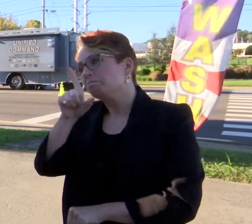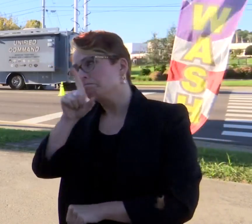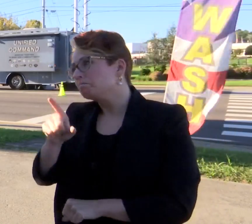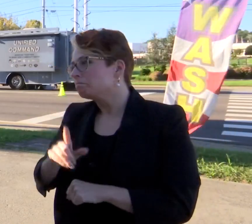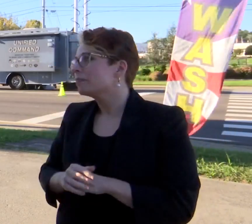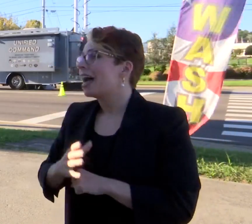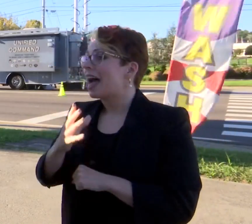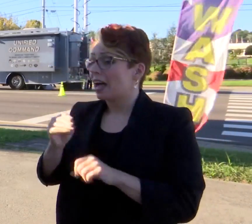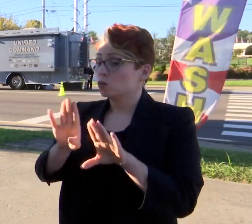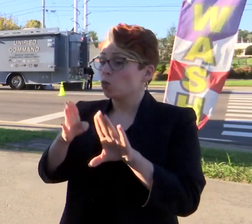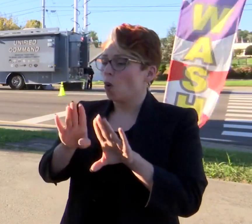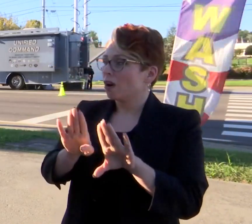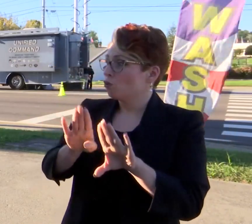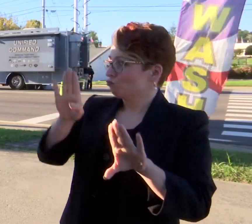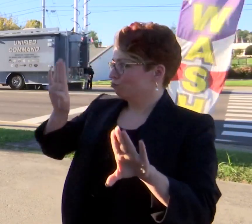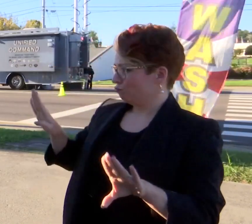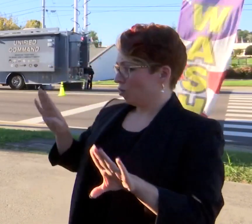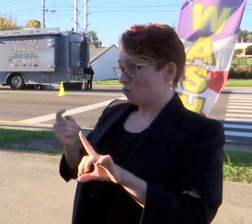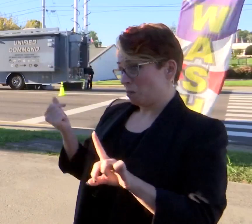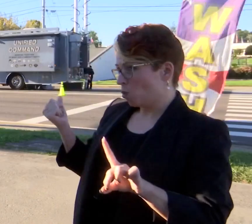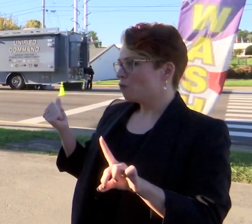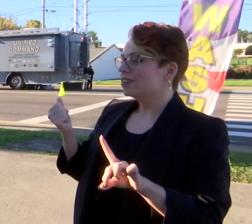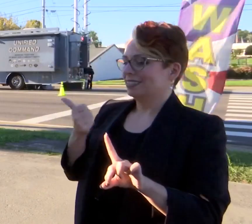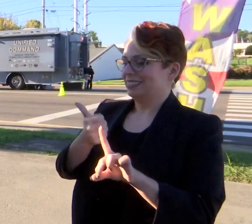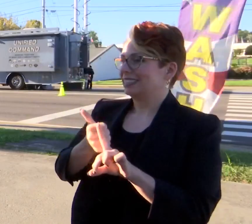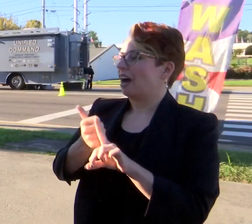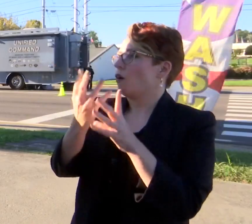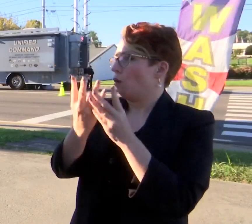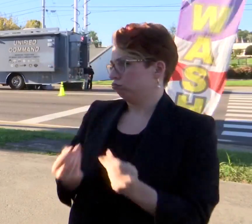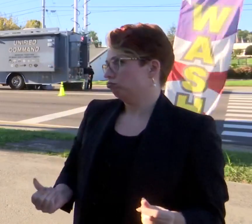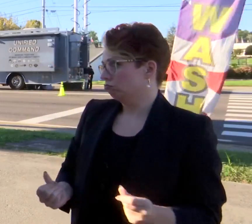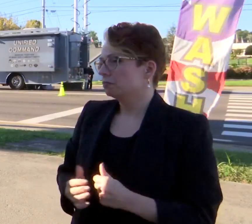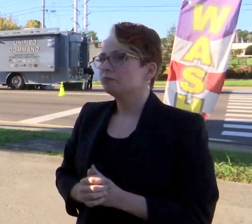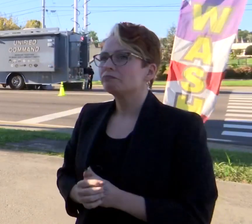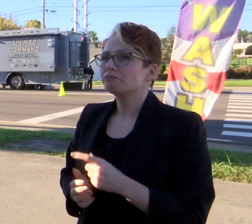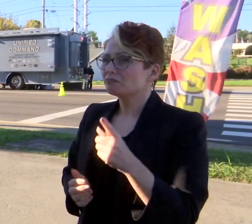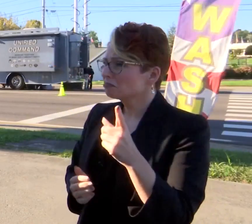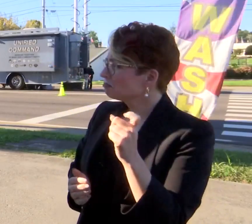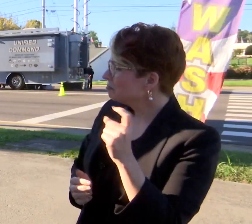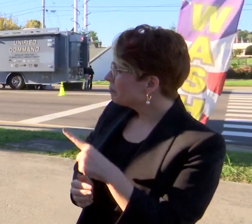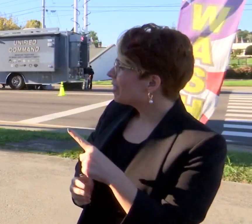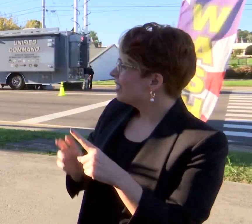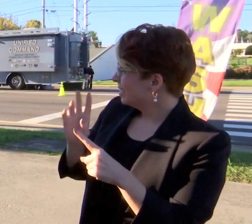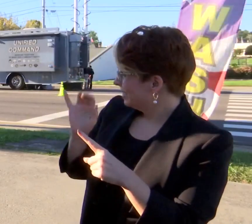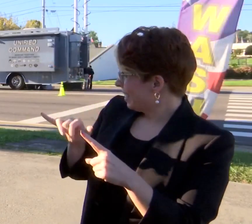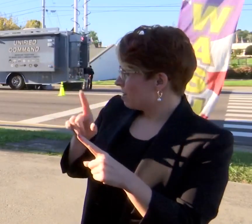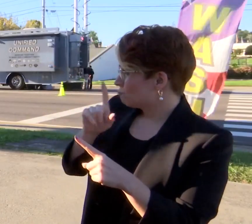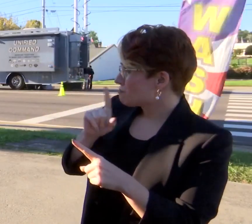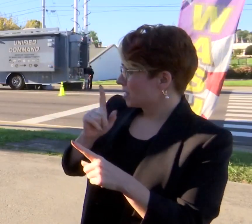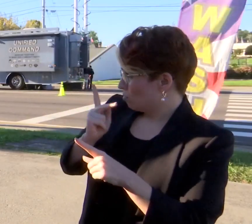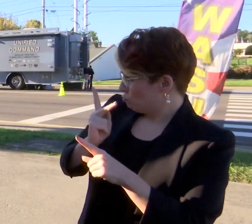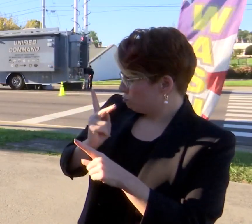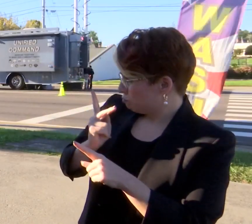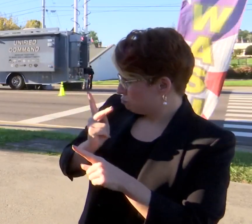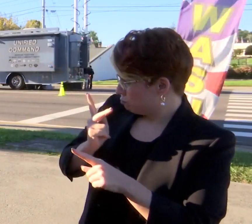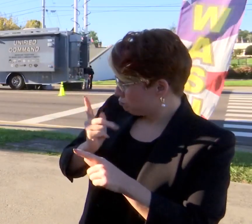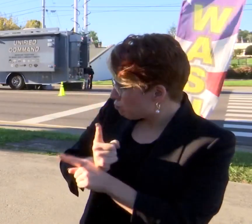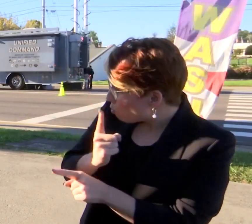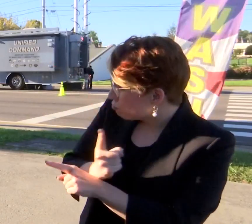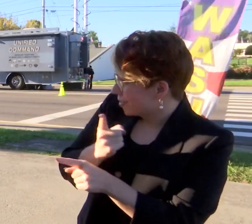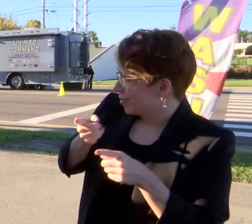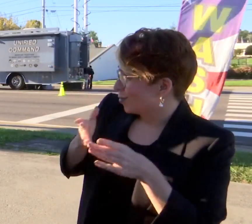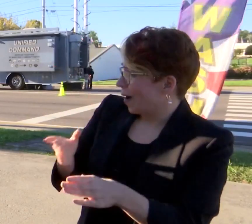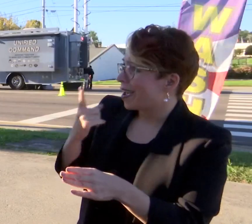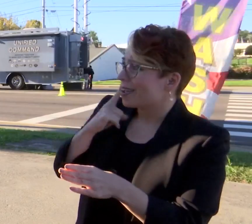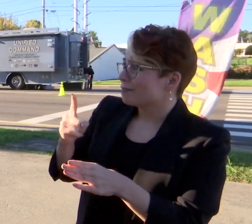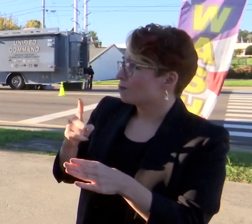itself. Can either of you speak on if this was a proper way for those explosives to be remained until if they weren't untouched,